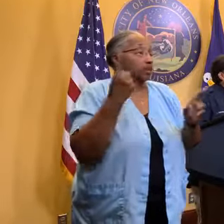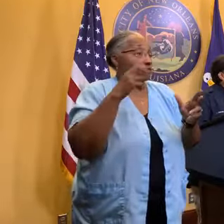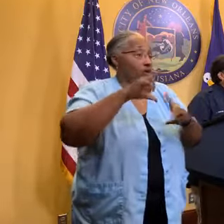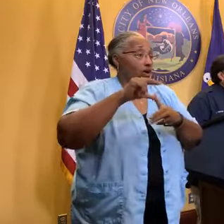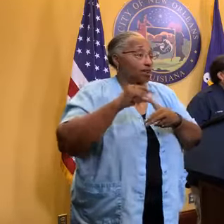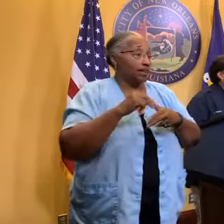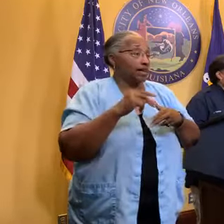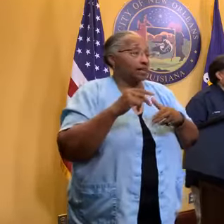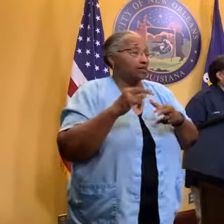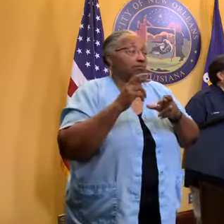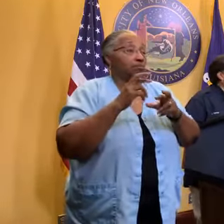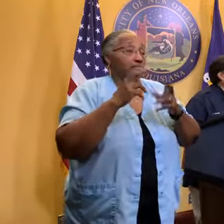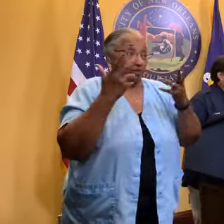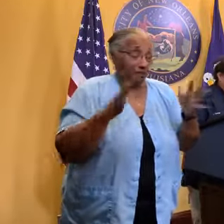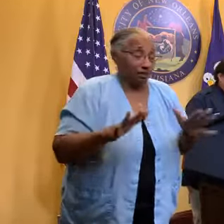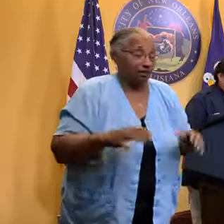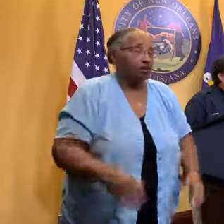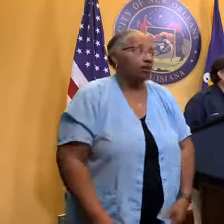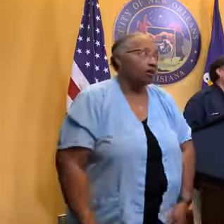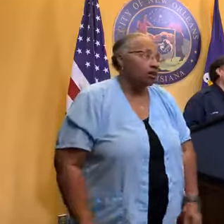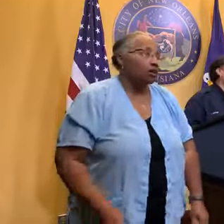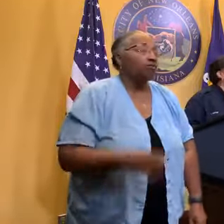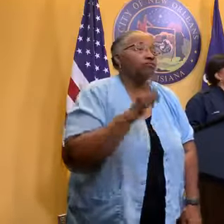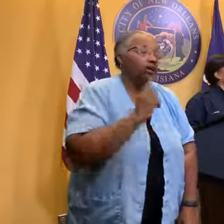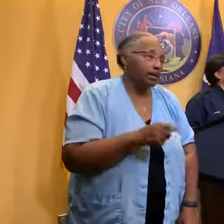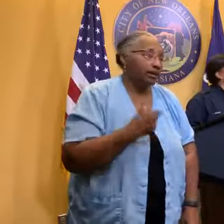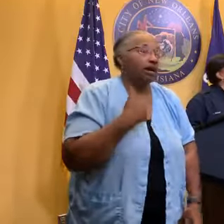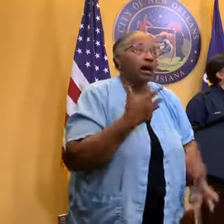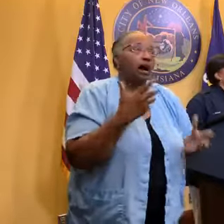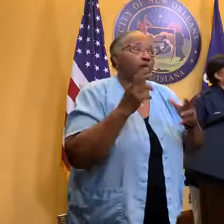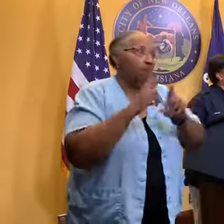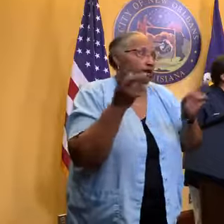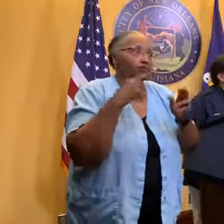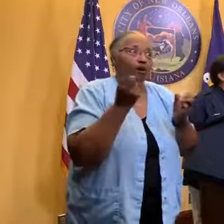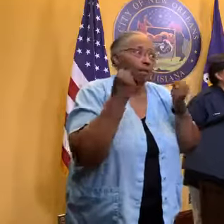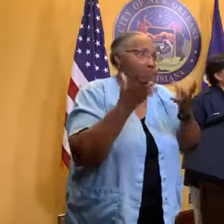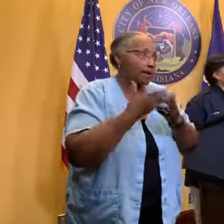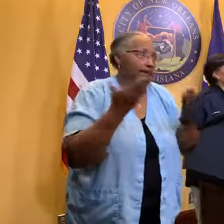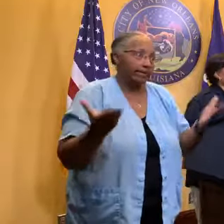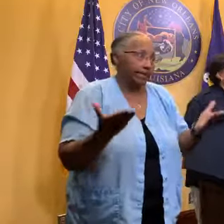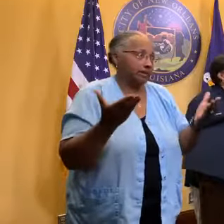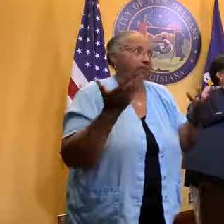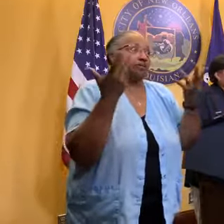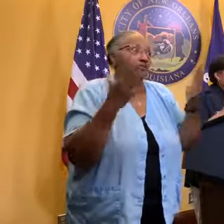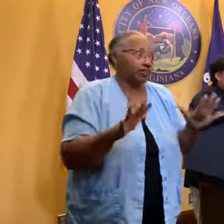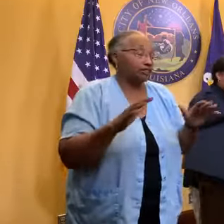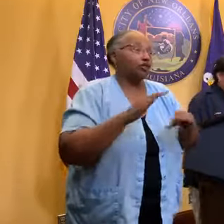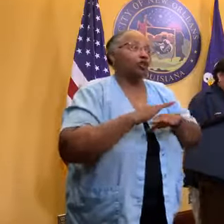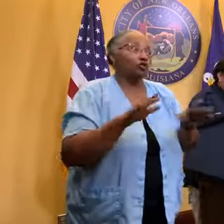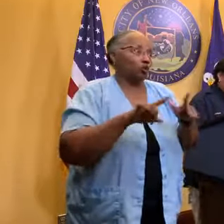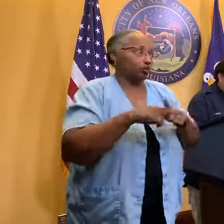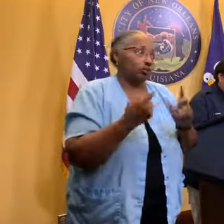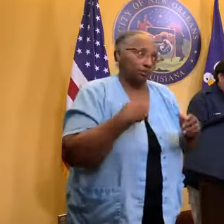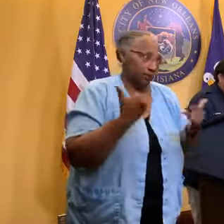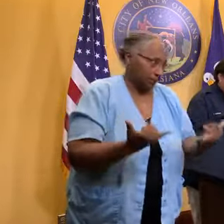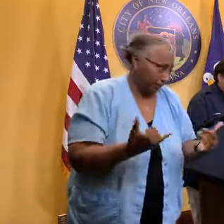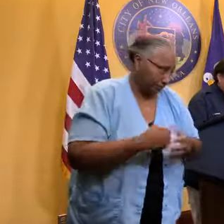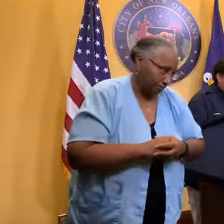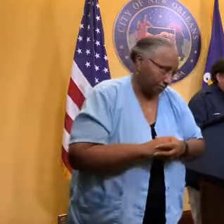over with? Oh man, I'm ready for a lot of things to be over with, so don't get me going on that. But the most important